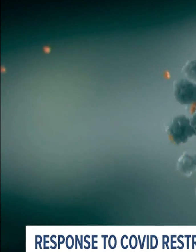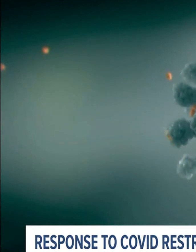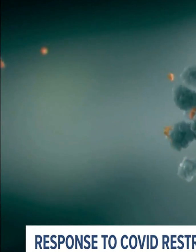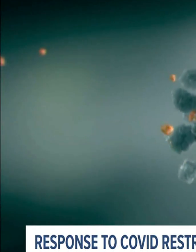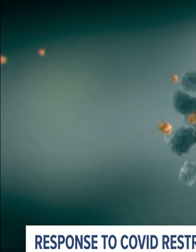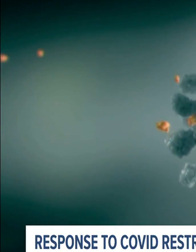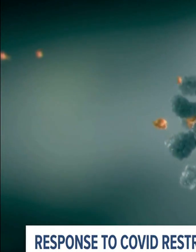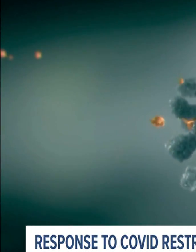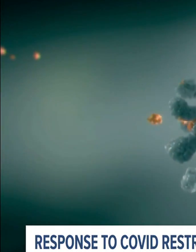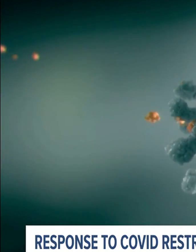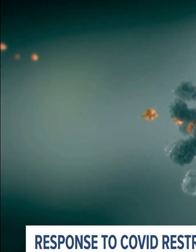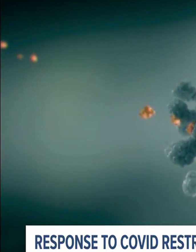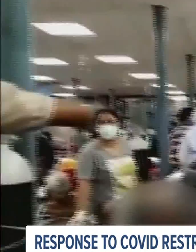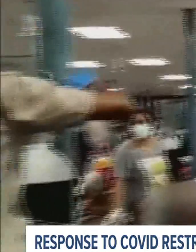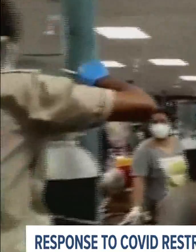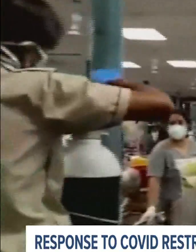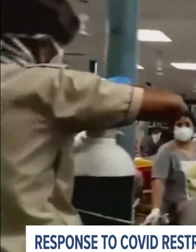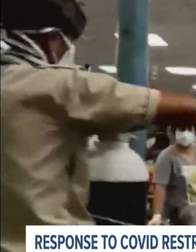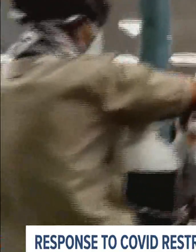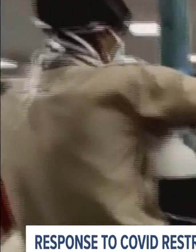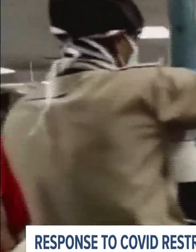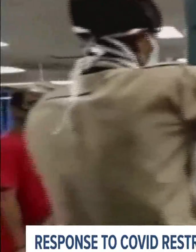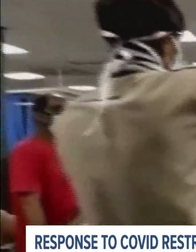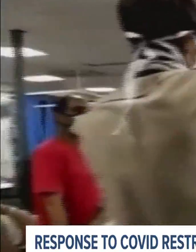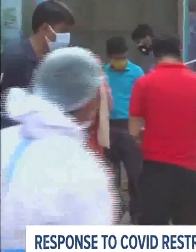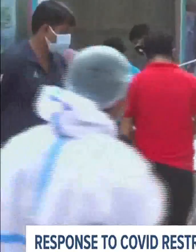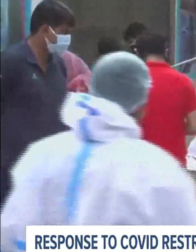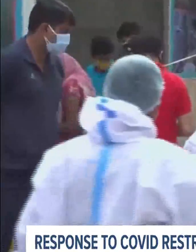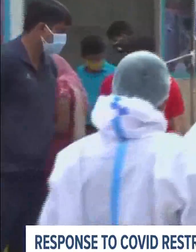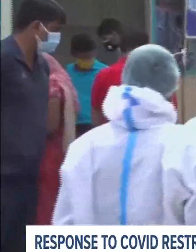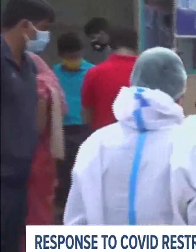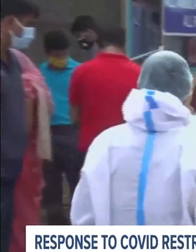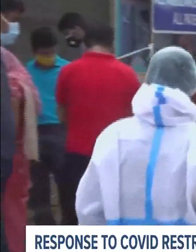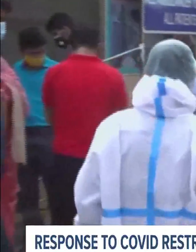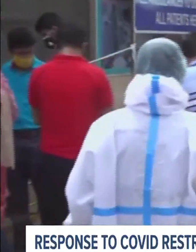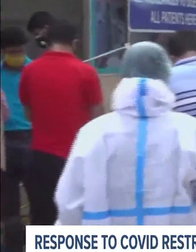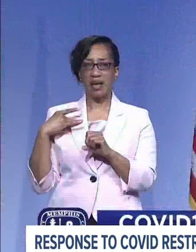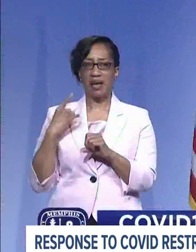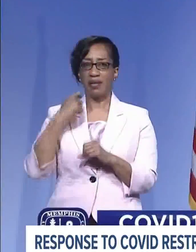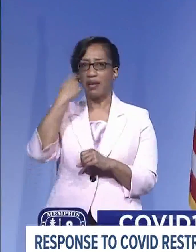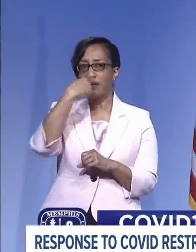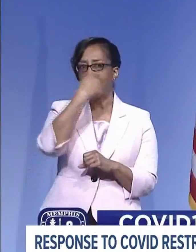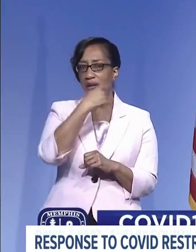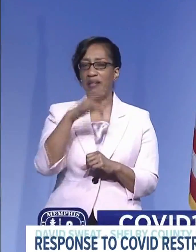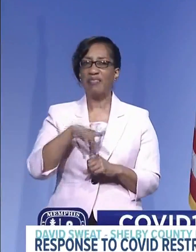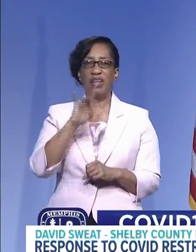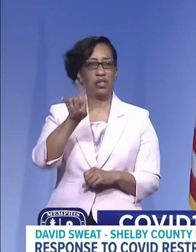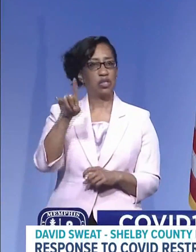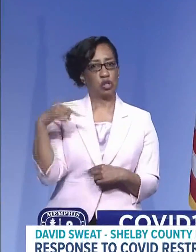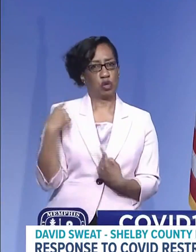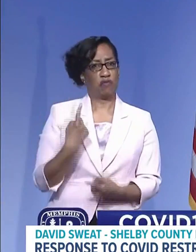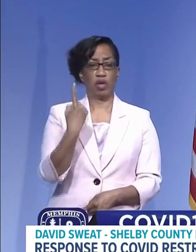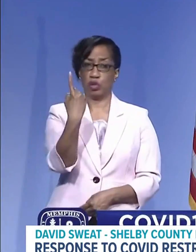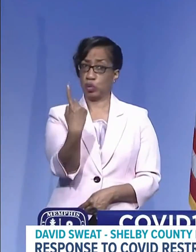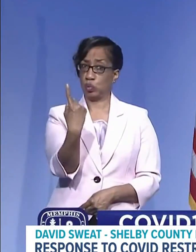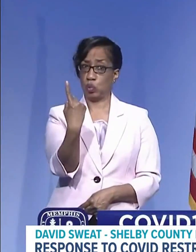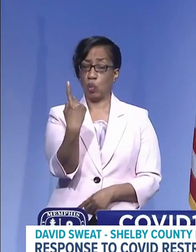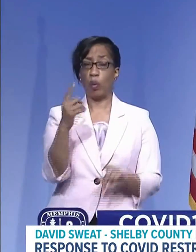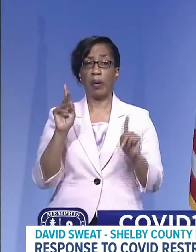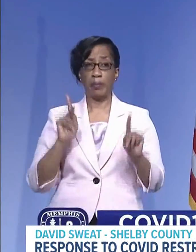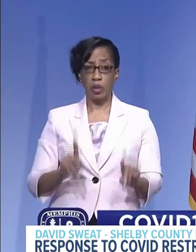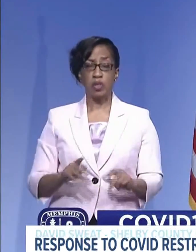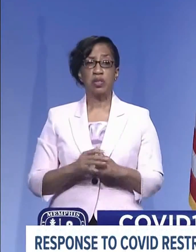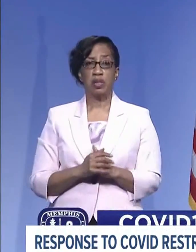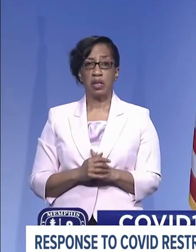B1617 variants linked to the recent COVID-19 surge in India. So it's one person and we've been working